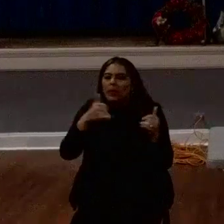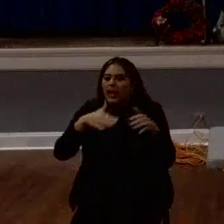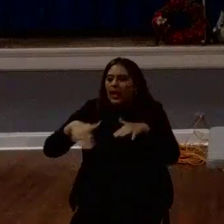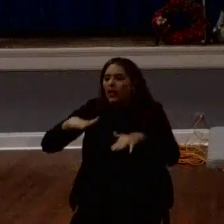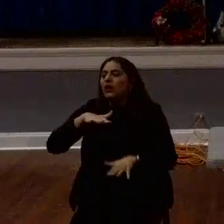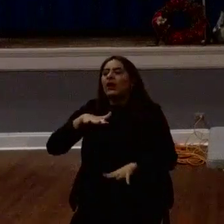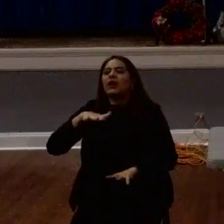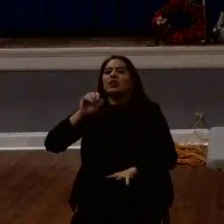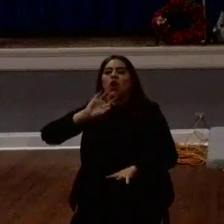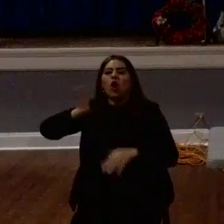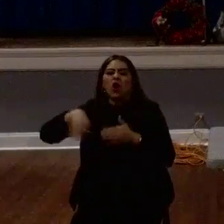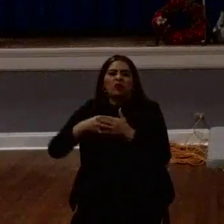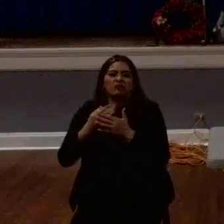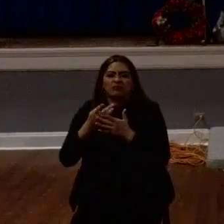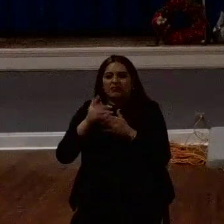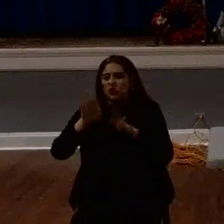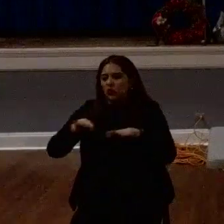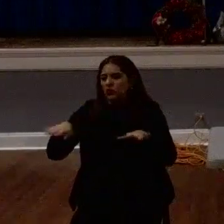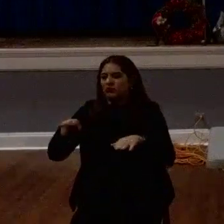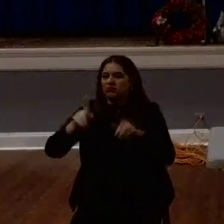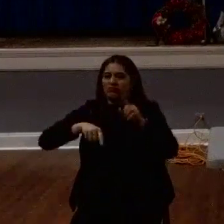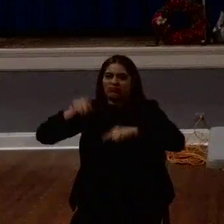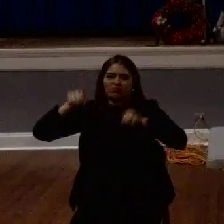age will all kind of play together.